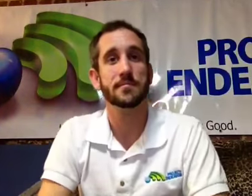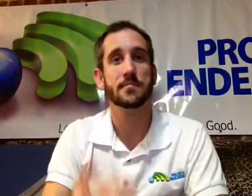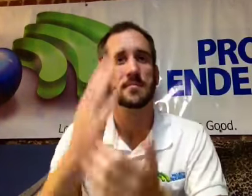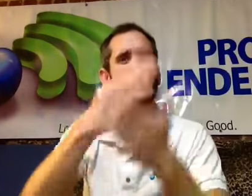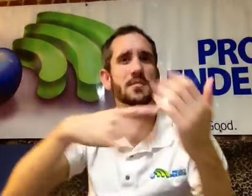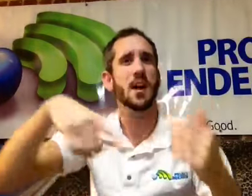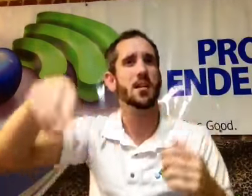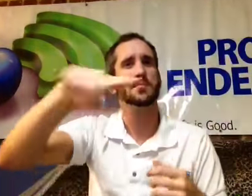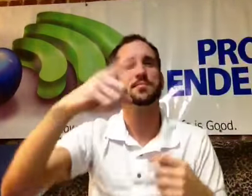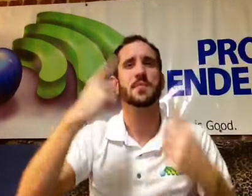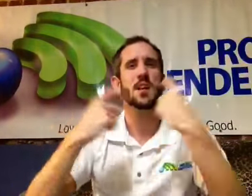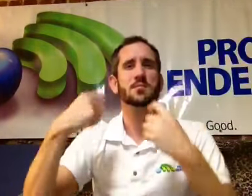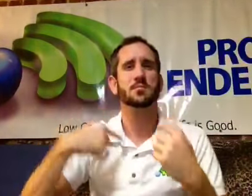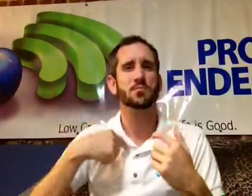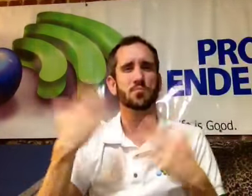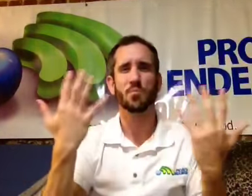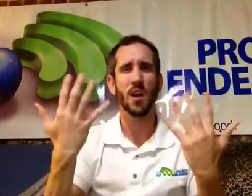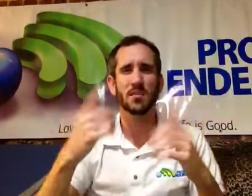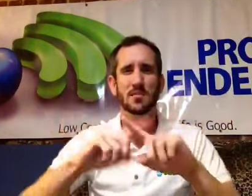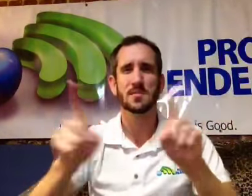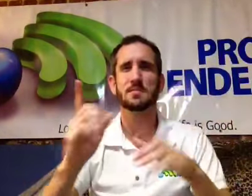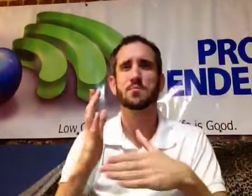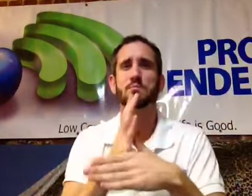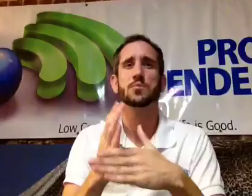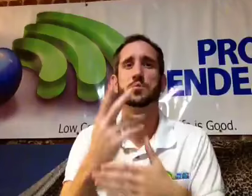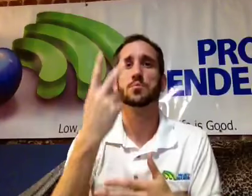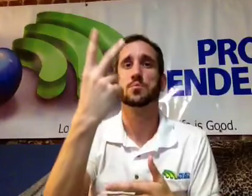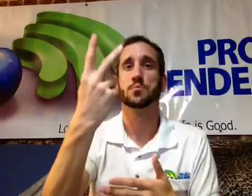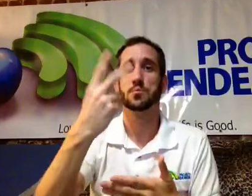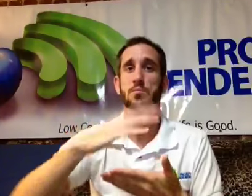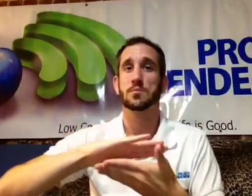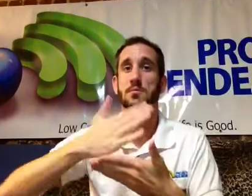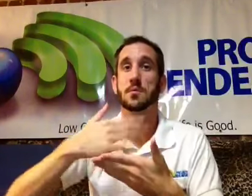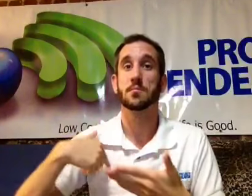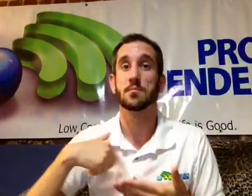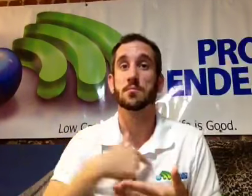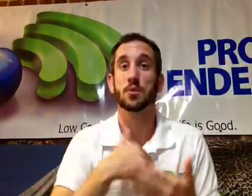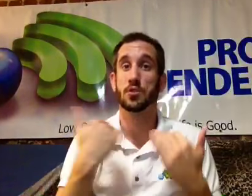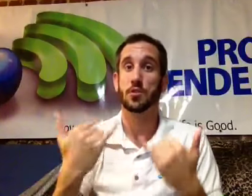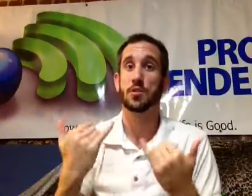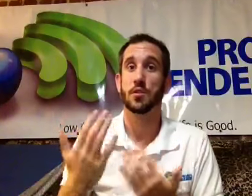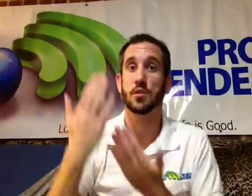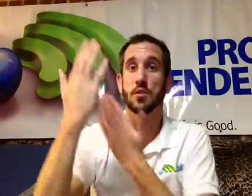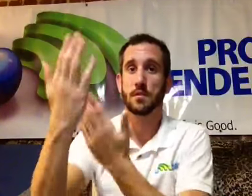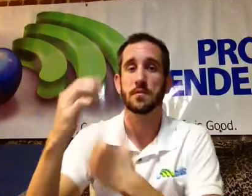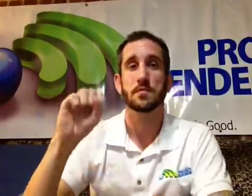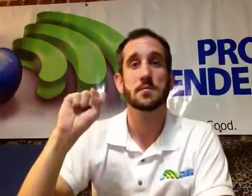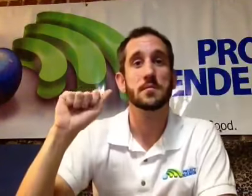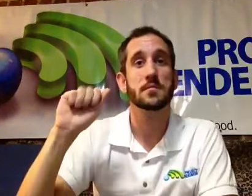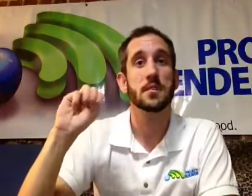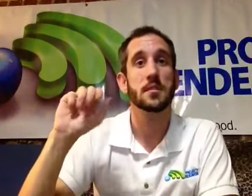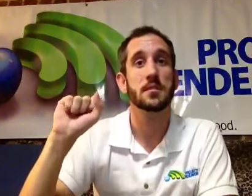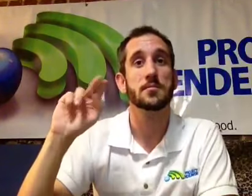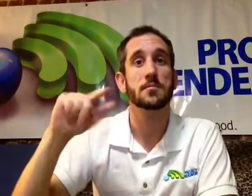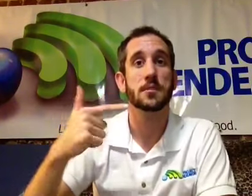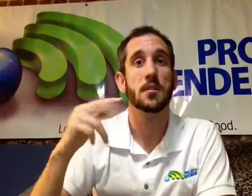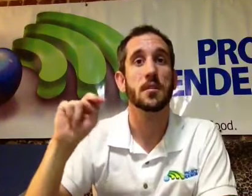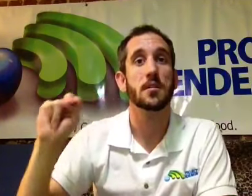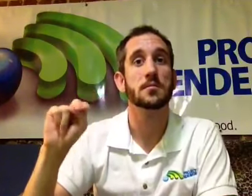that fast, regardless of bad credit. Meetcast.com is available online 24/7. Log on to